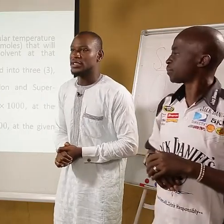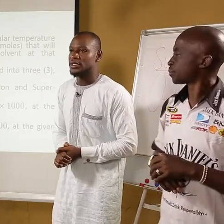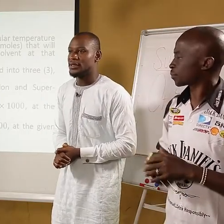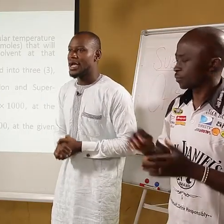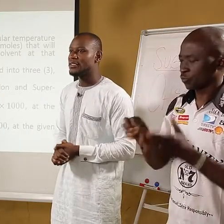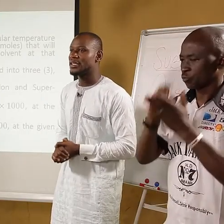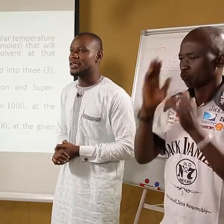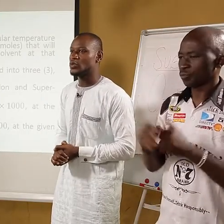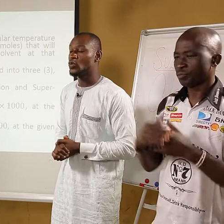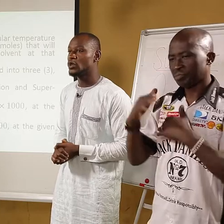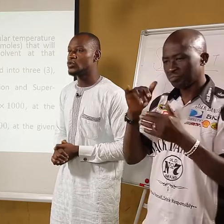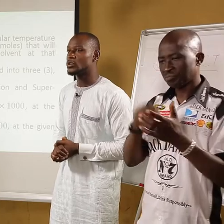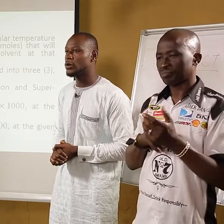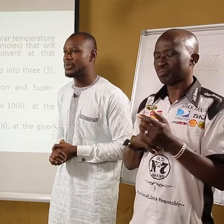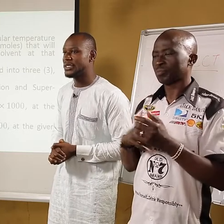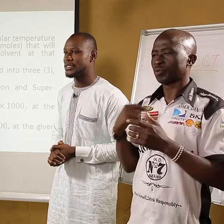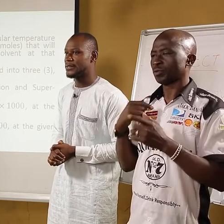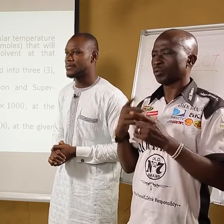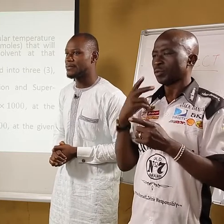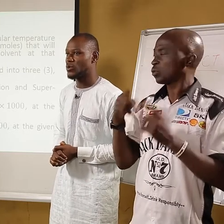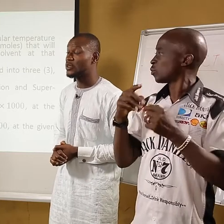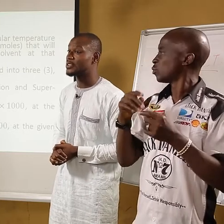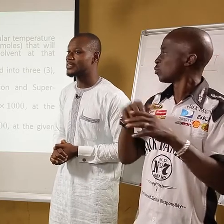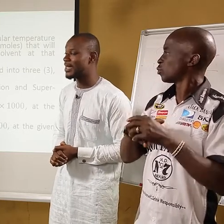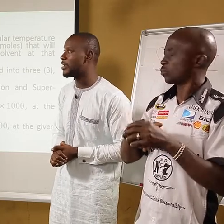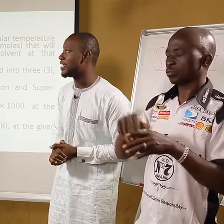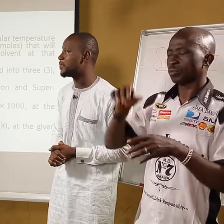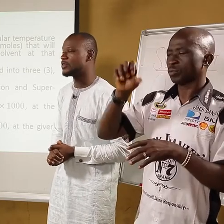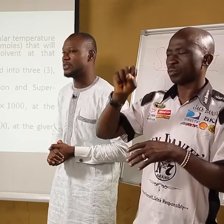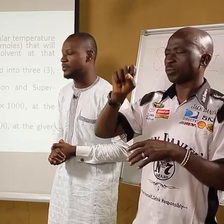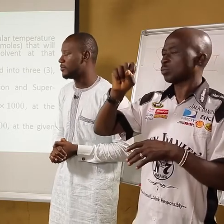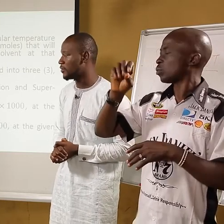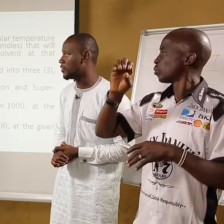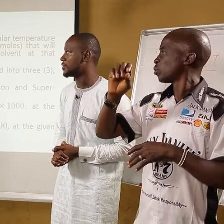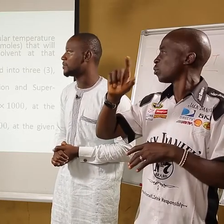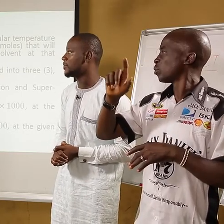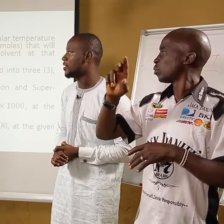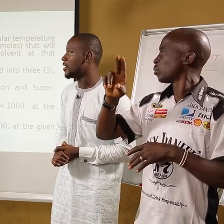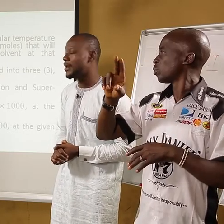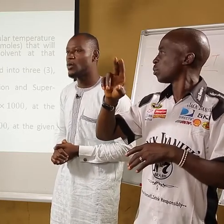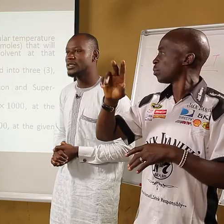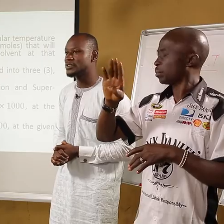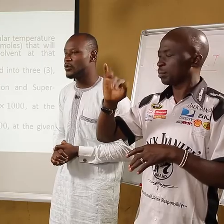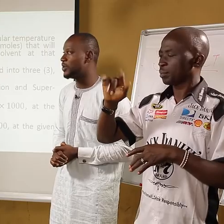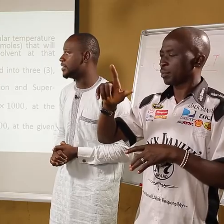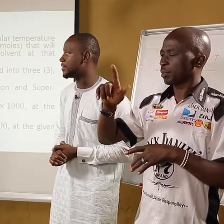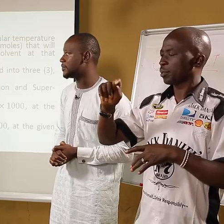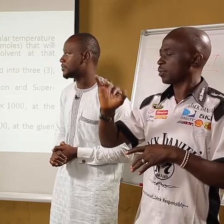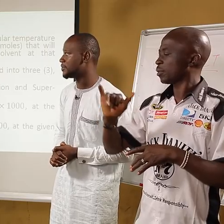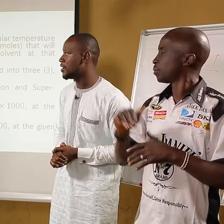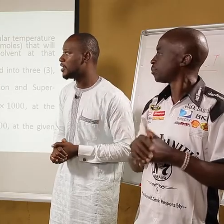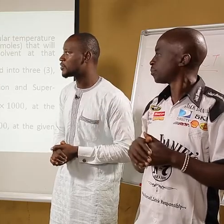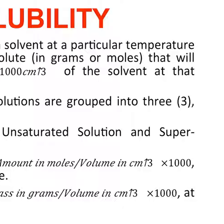My students, having said that, we'll go into solubility, which is the third aspect of the course. Now, what is